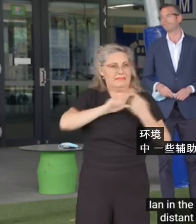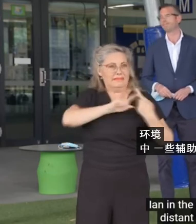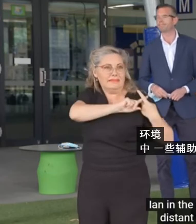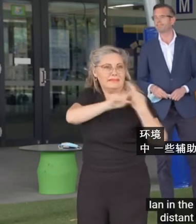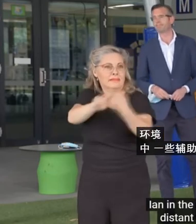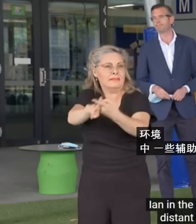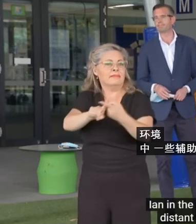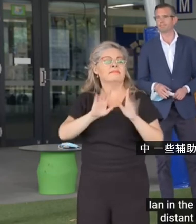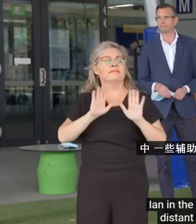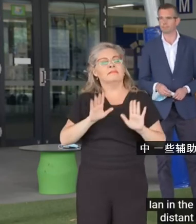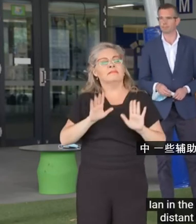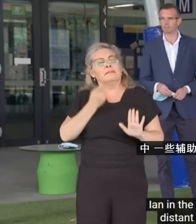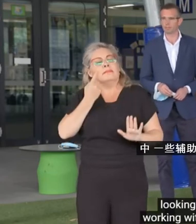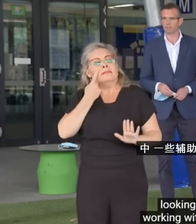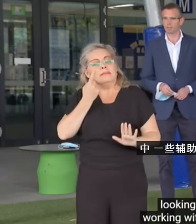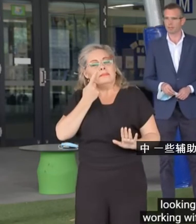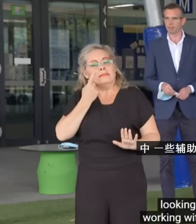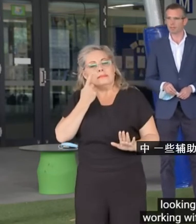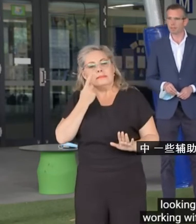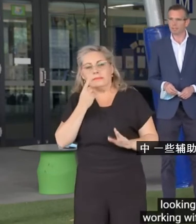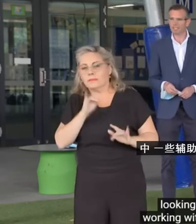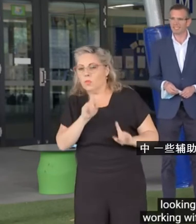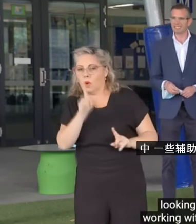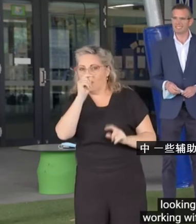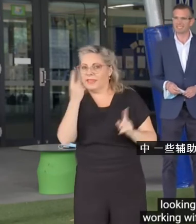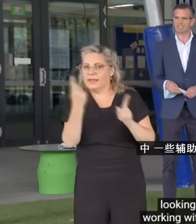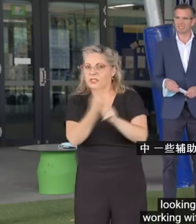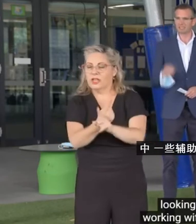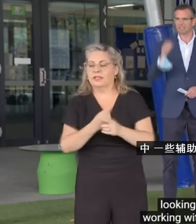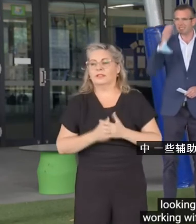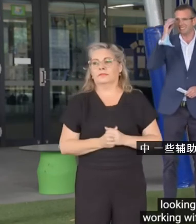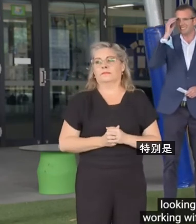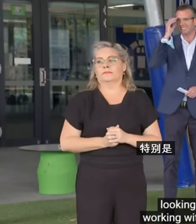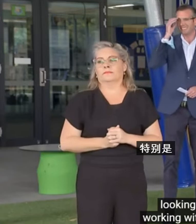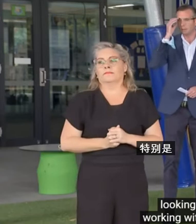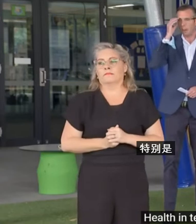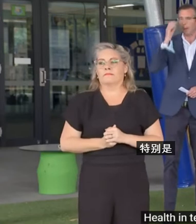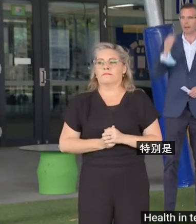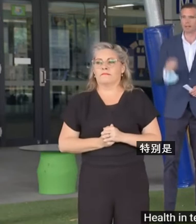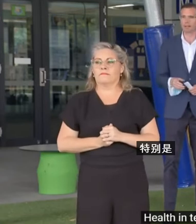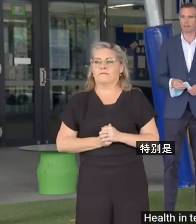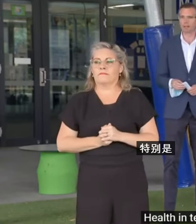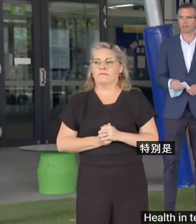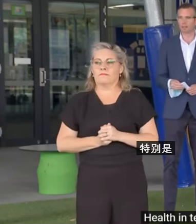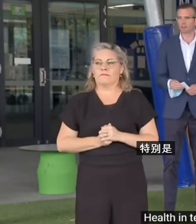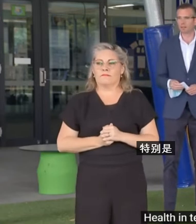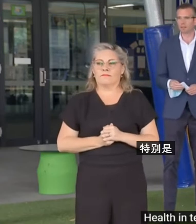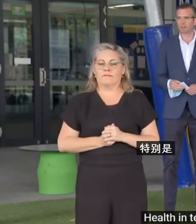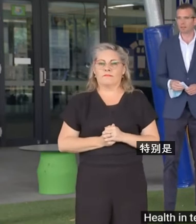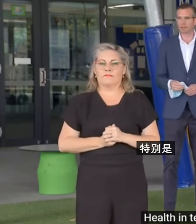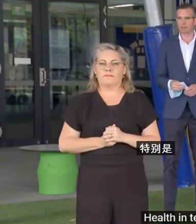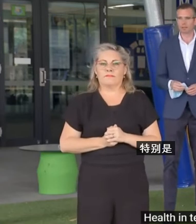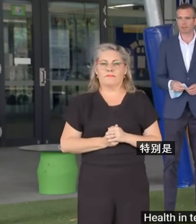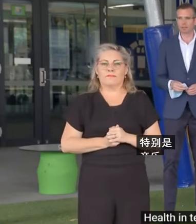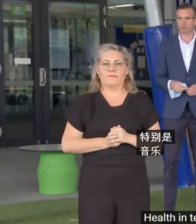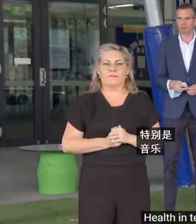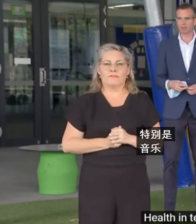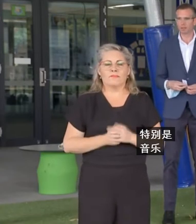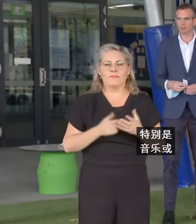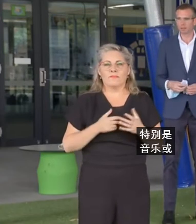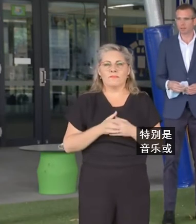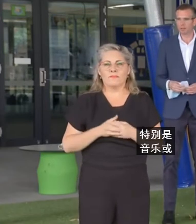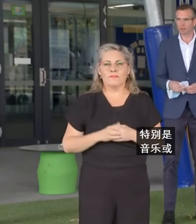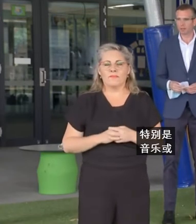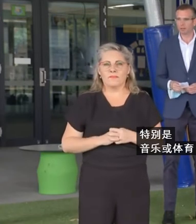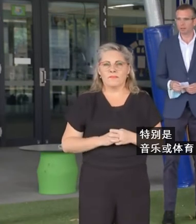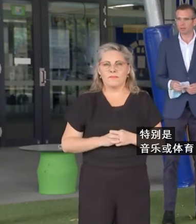any changes to some of those ancillary curriculum aspects, particularly like music, reading,